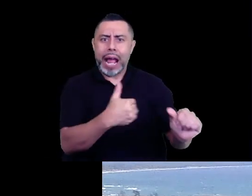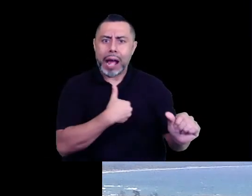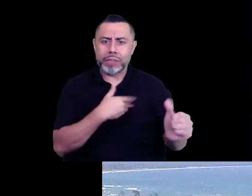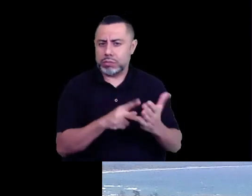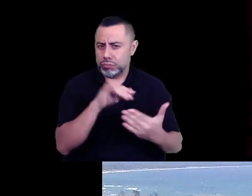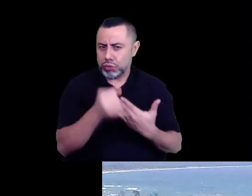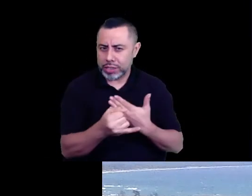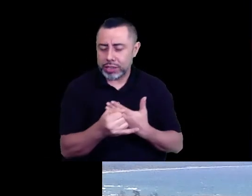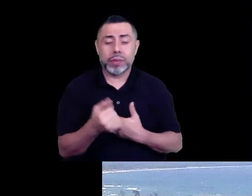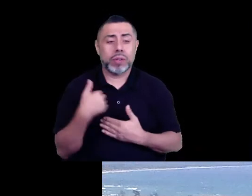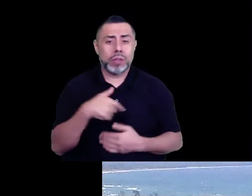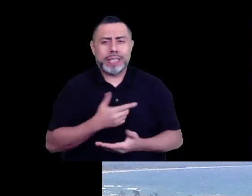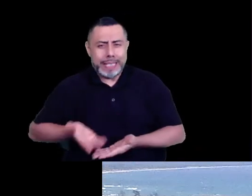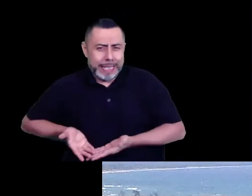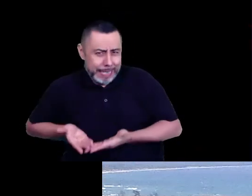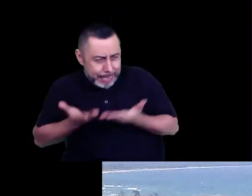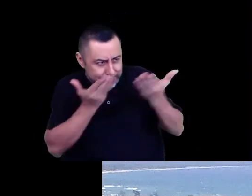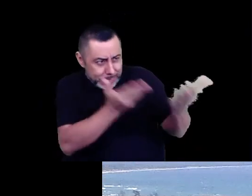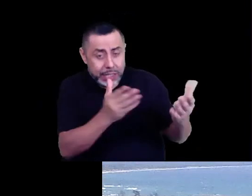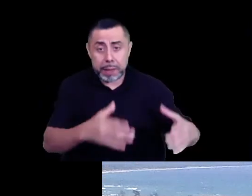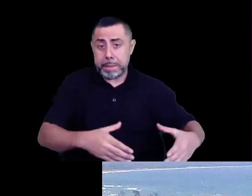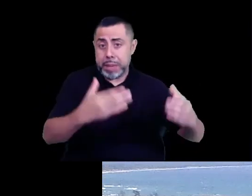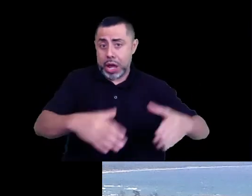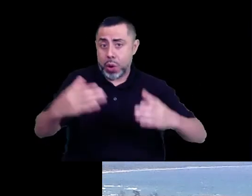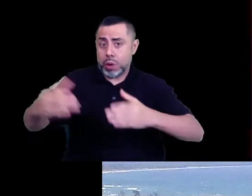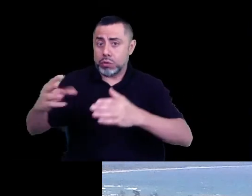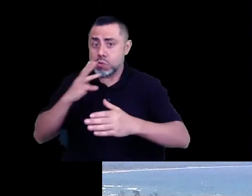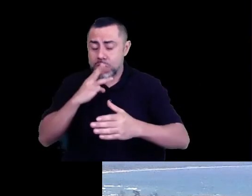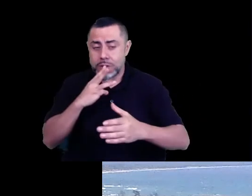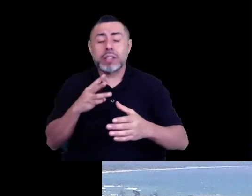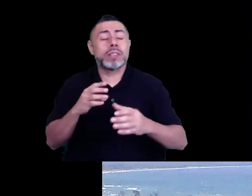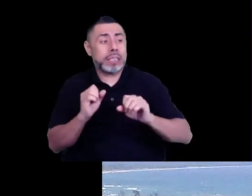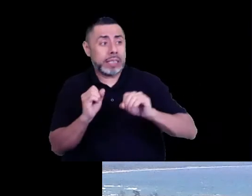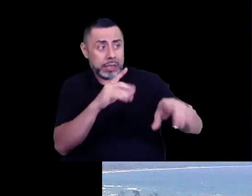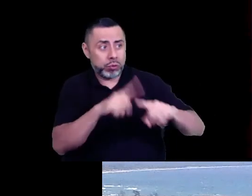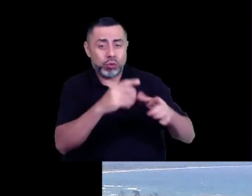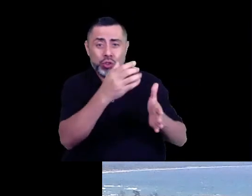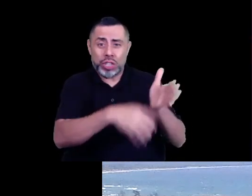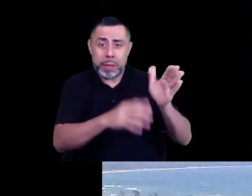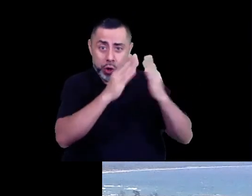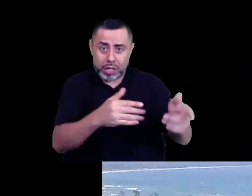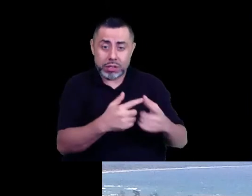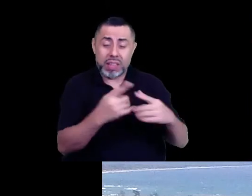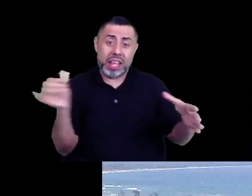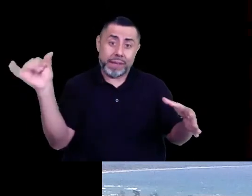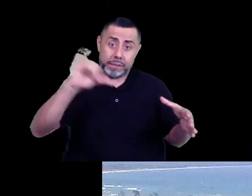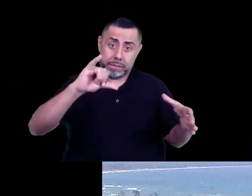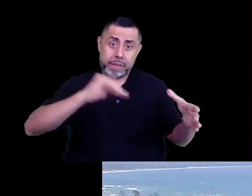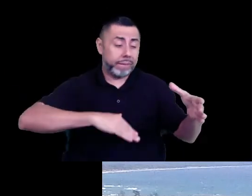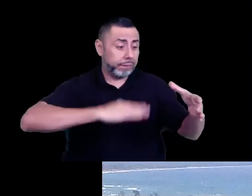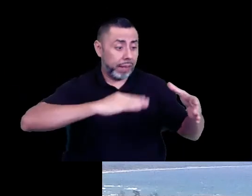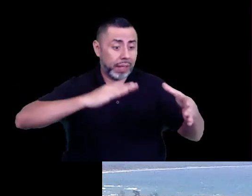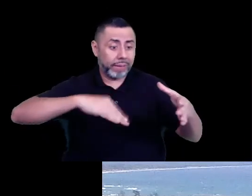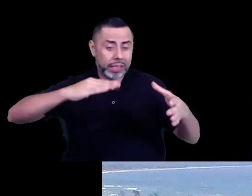chapter house, filling those barrels, getting our uncles on the mountain to deliver them. The second is to set